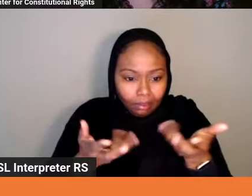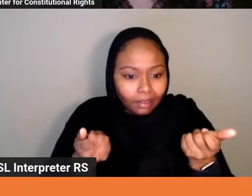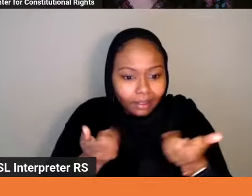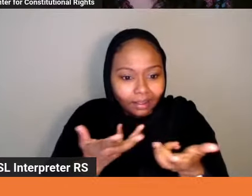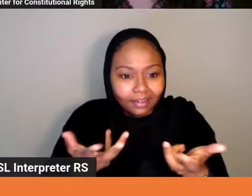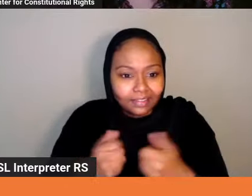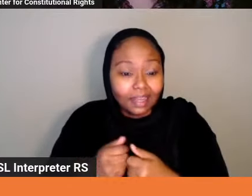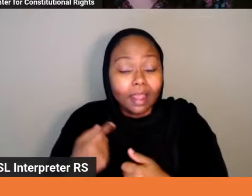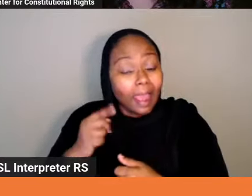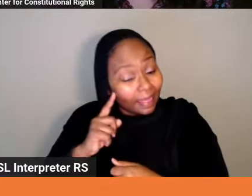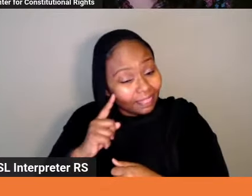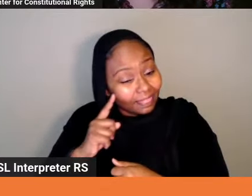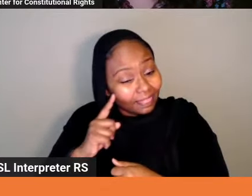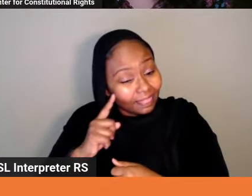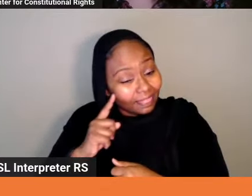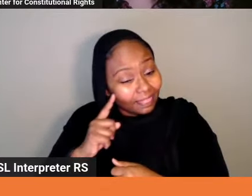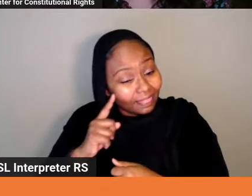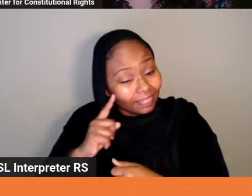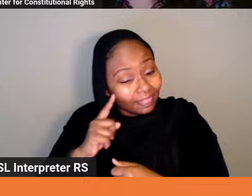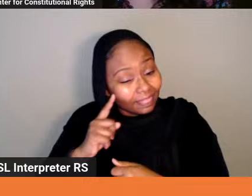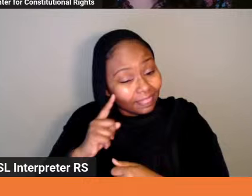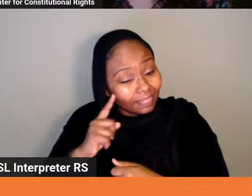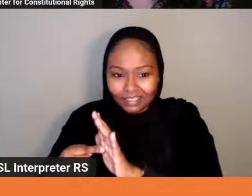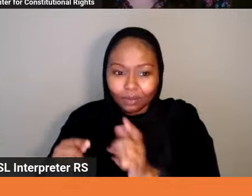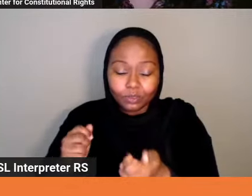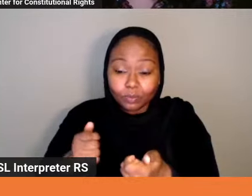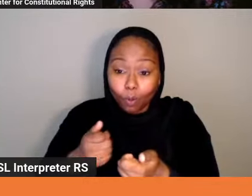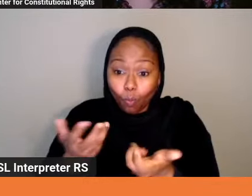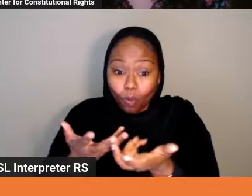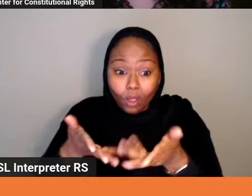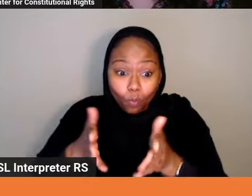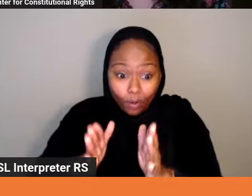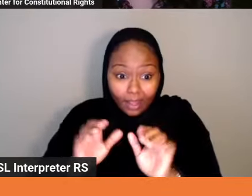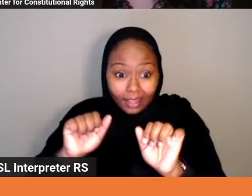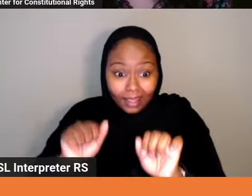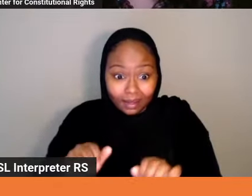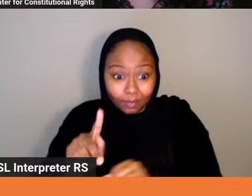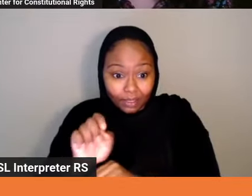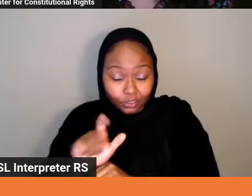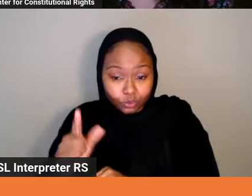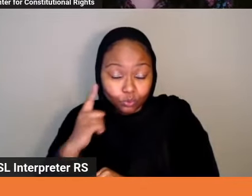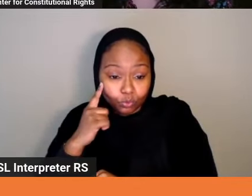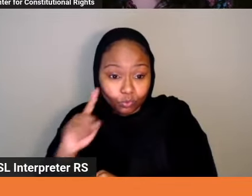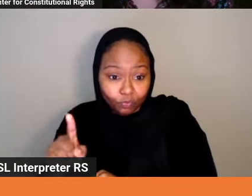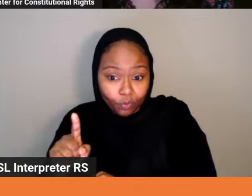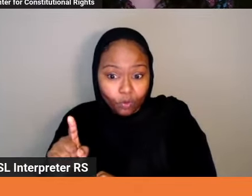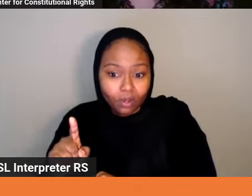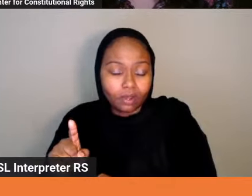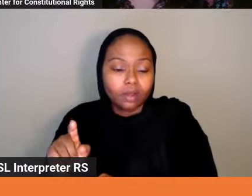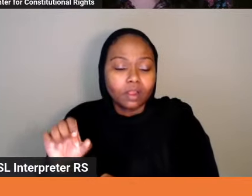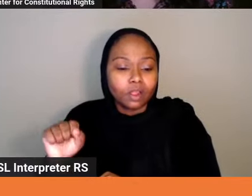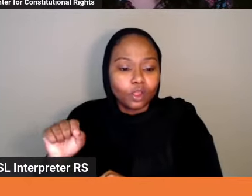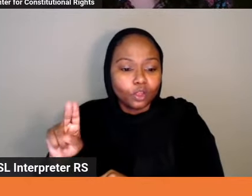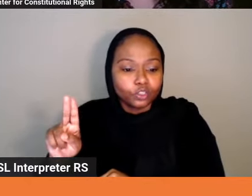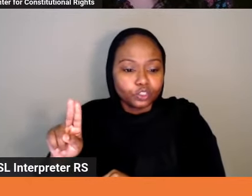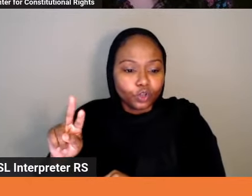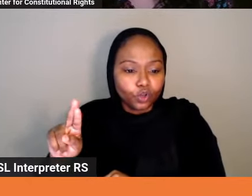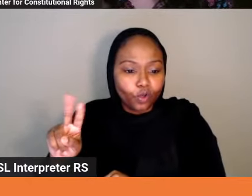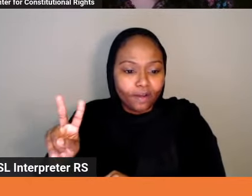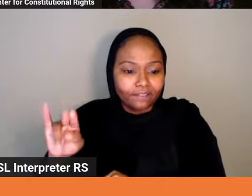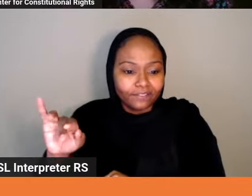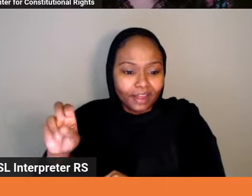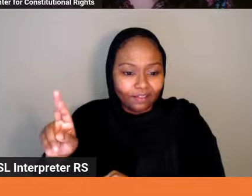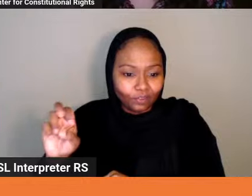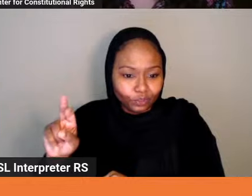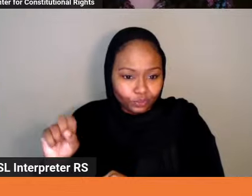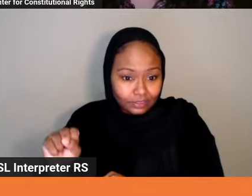in what ways can it be a tool for survivors? I think we've heard a little bit about how it can be weaponized, but feel free to share more. But also,